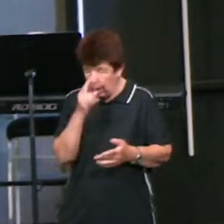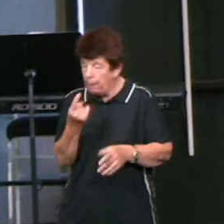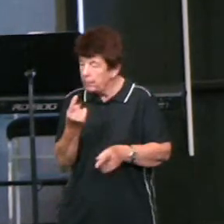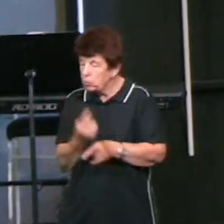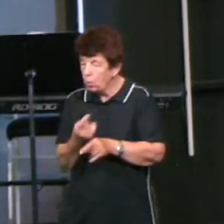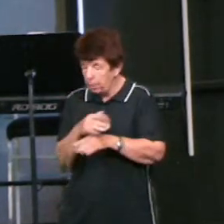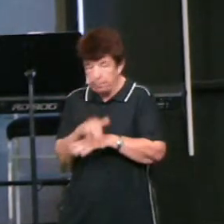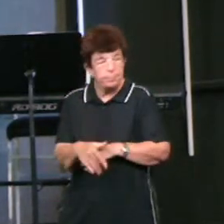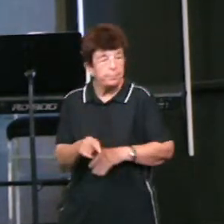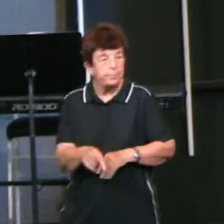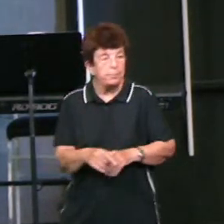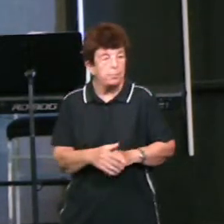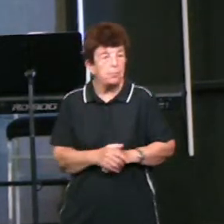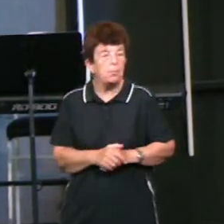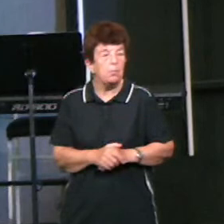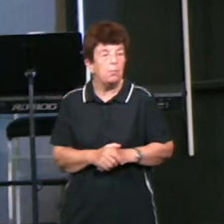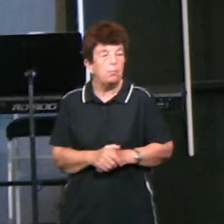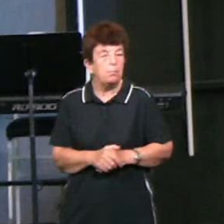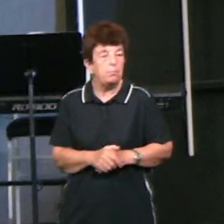church.